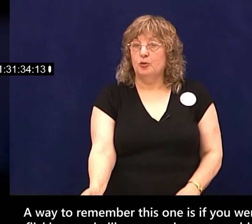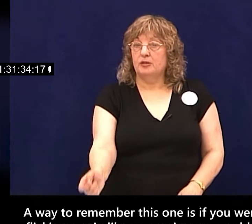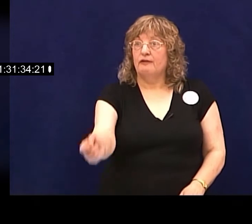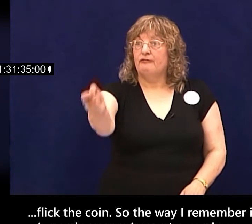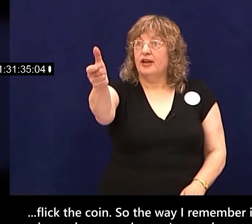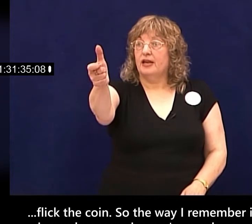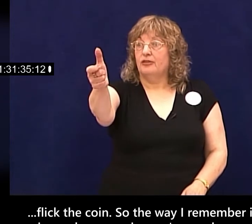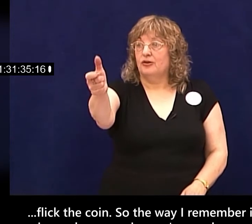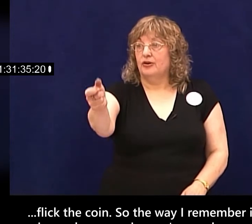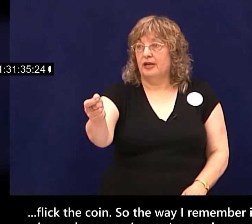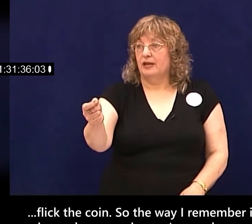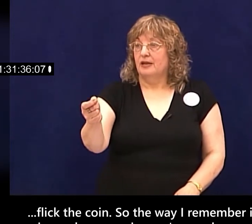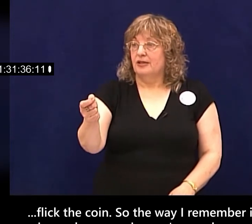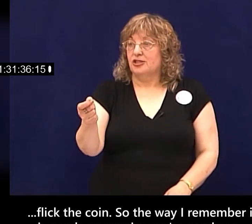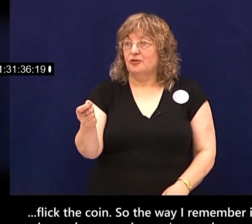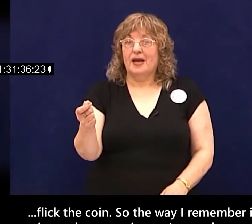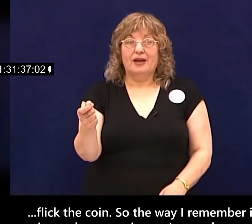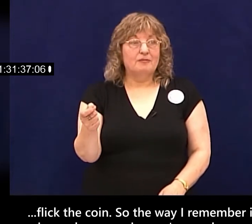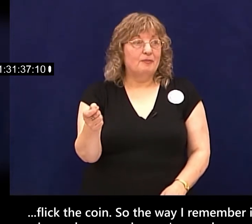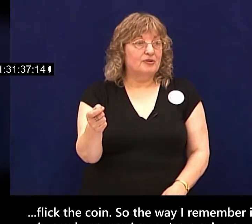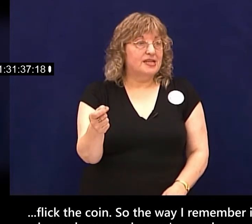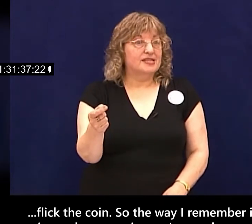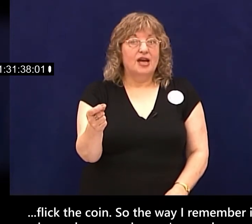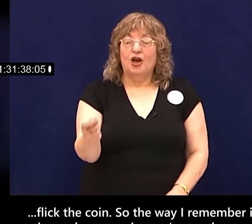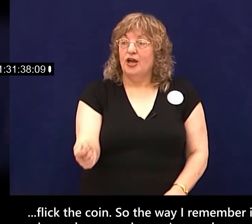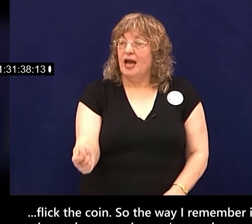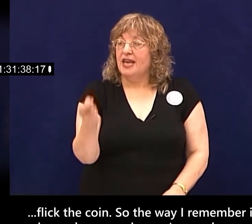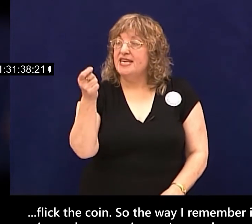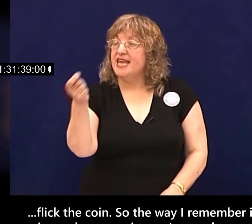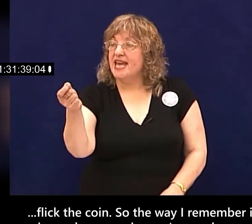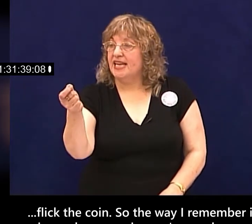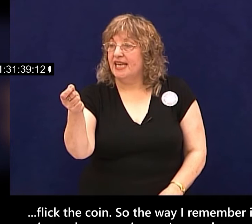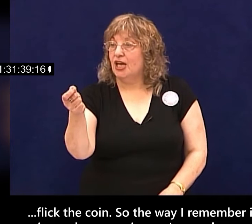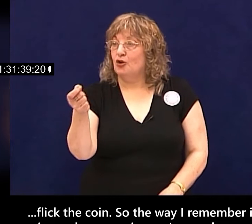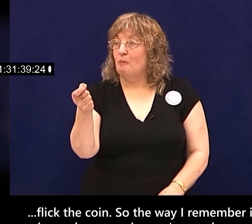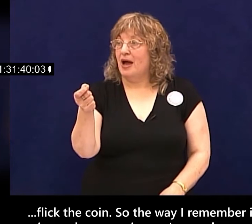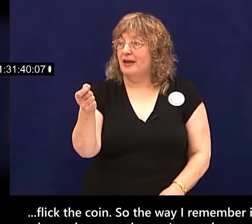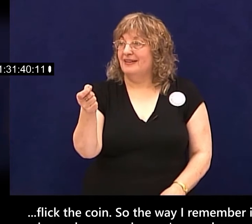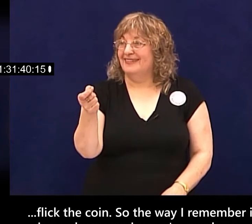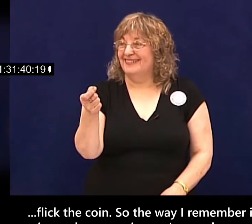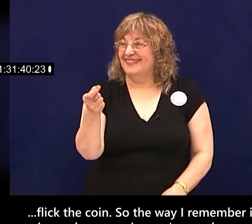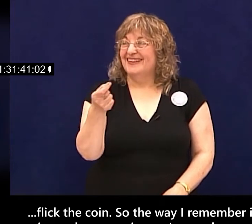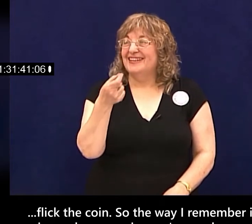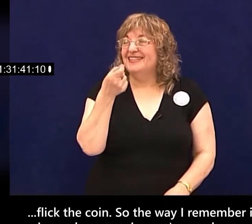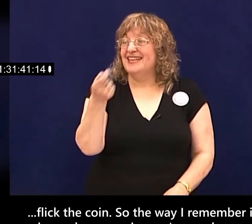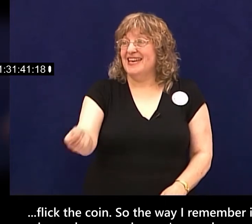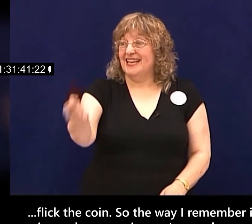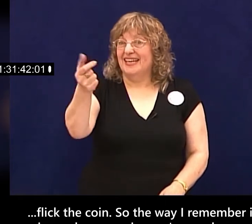would flick the coin. So the way I remember it is nearly an umpire. You're nearly